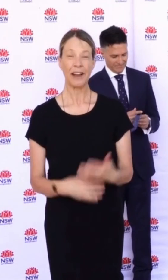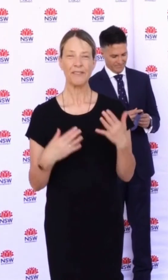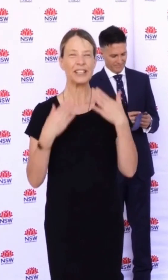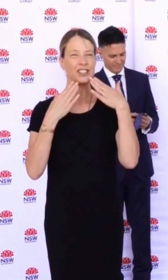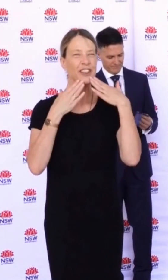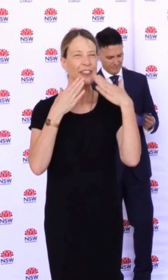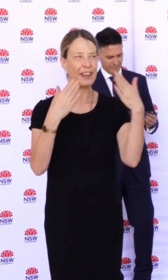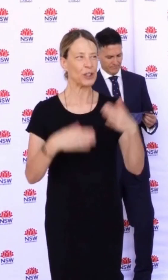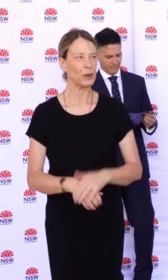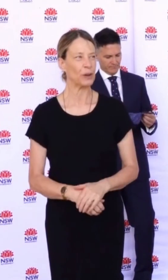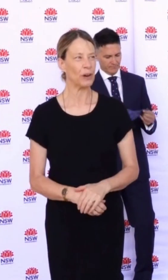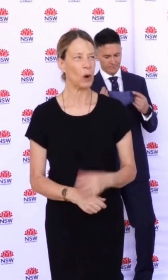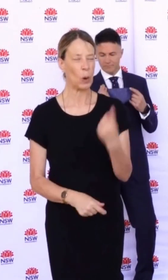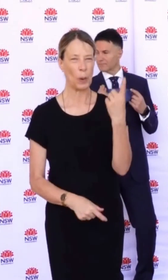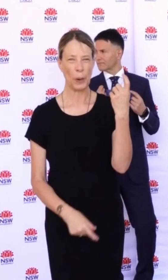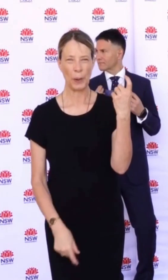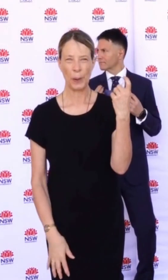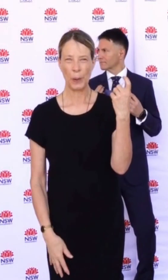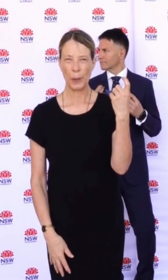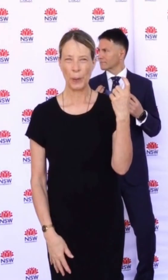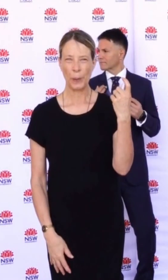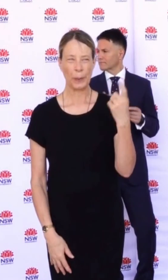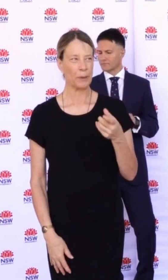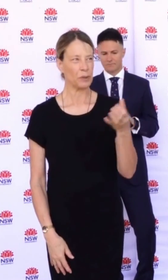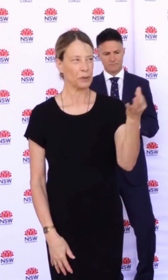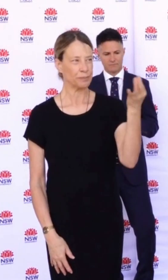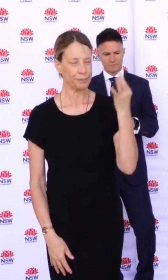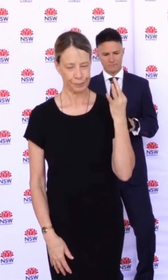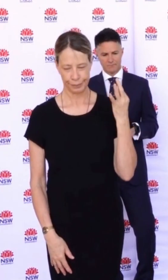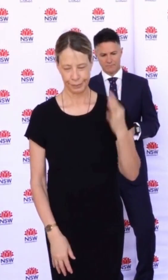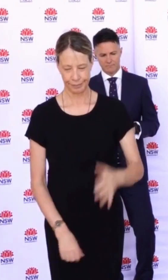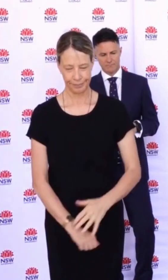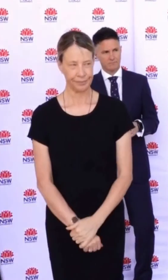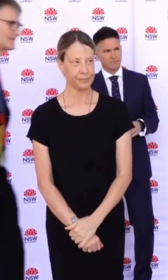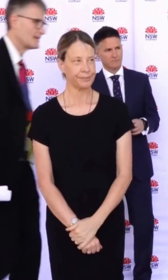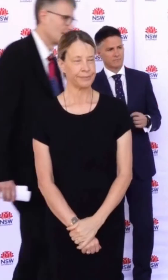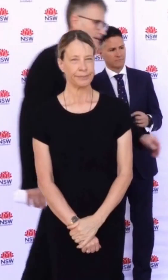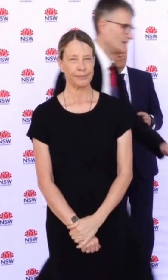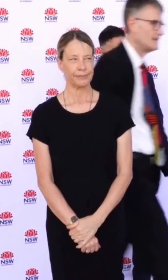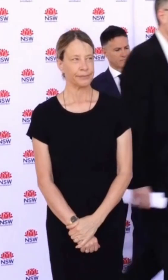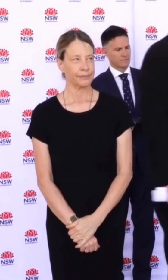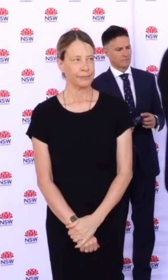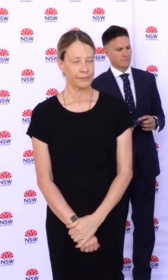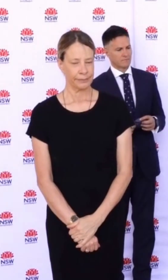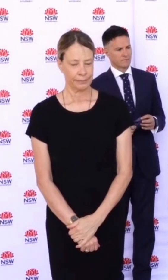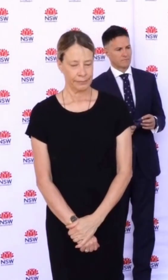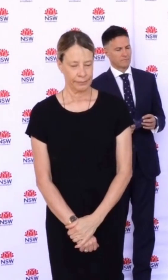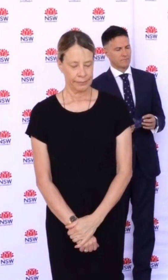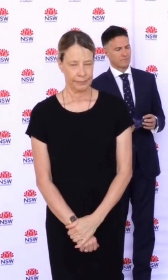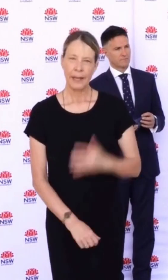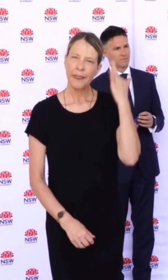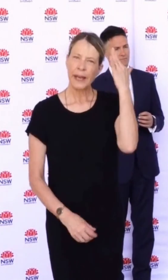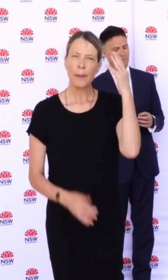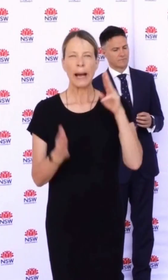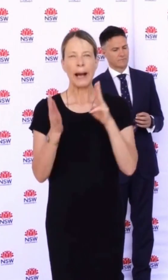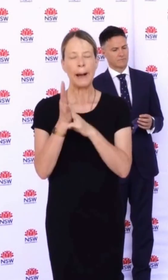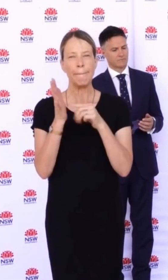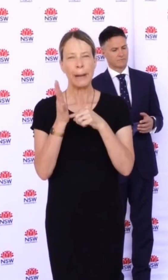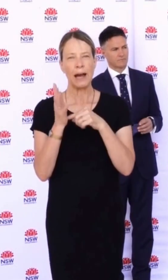United States because there were simply not available staff across those hospitals in the northwest of America. So this is a worldwide